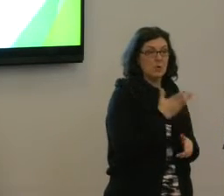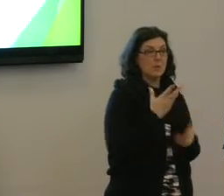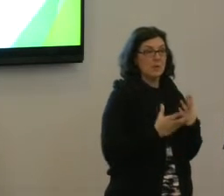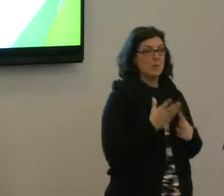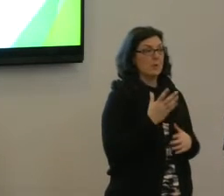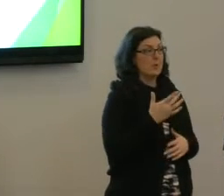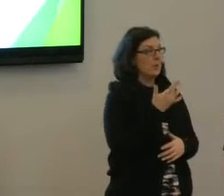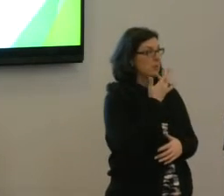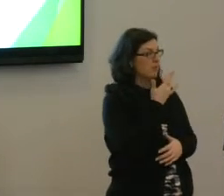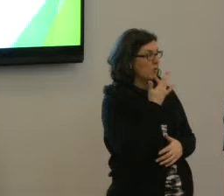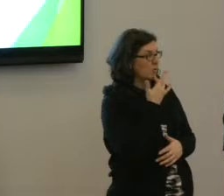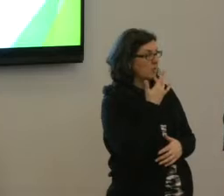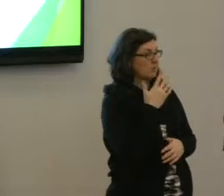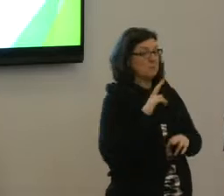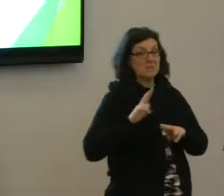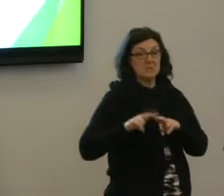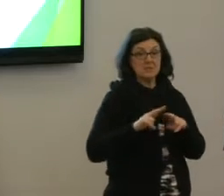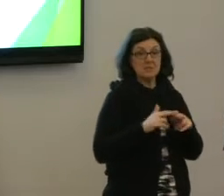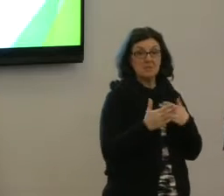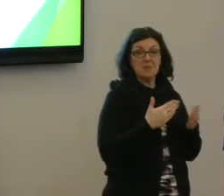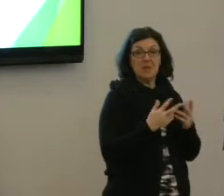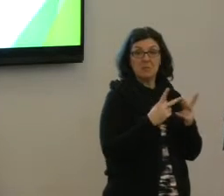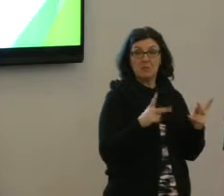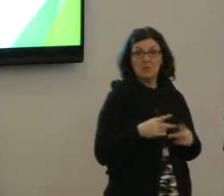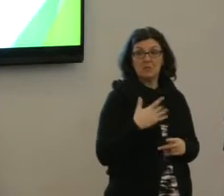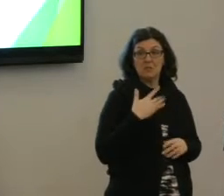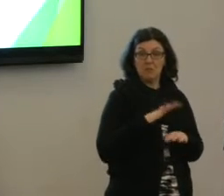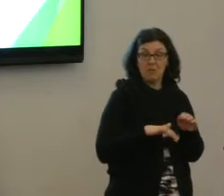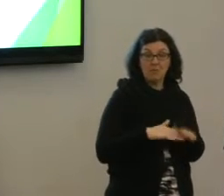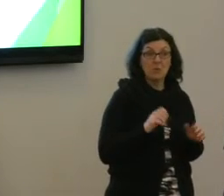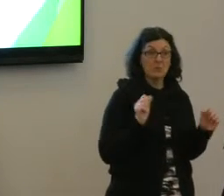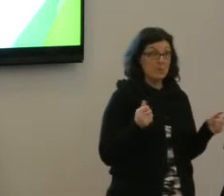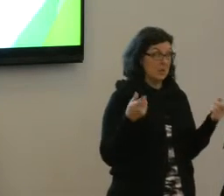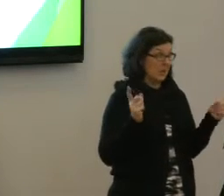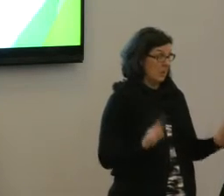might like to, take a seat anywhere you want. Can that really happen?